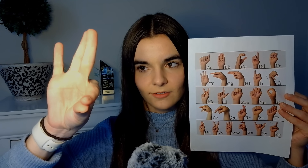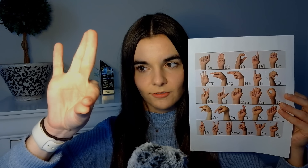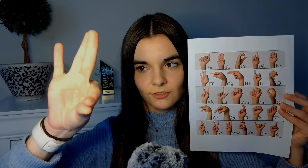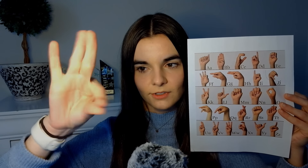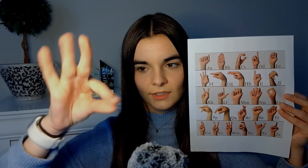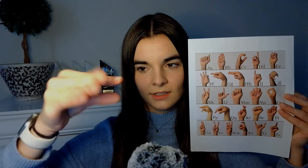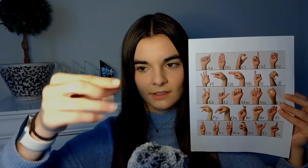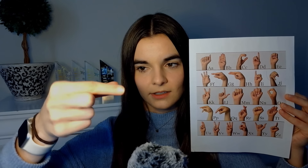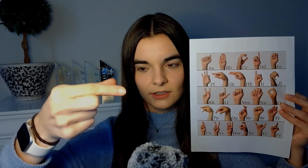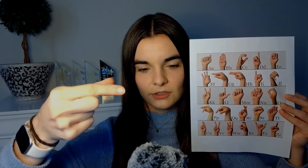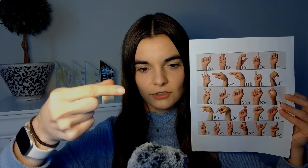F, G,